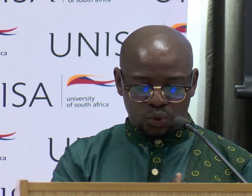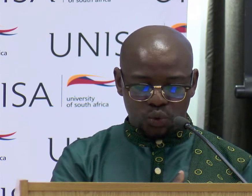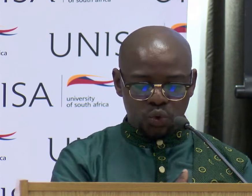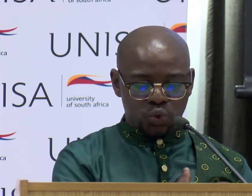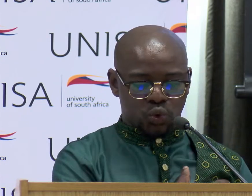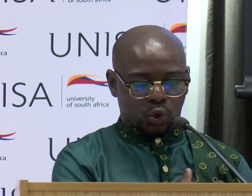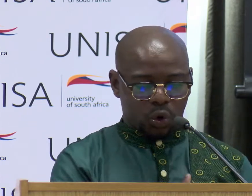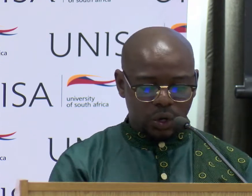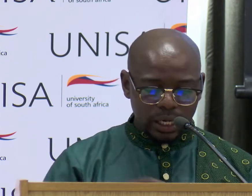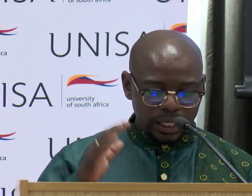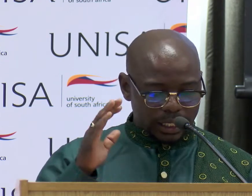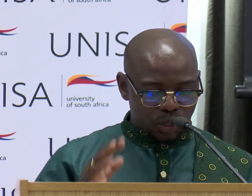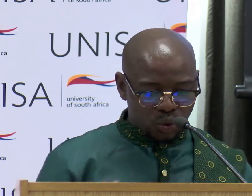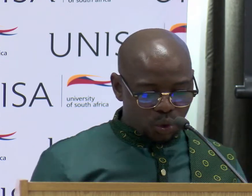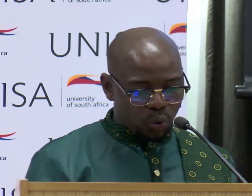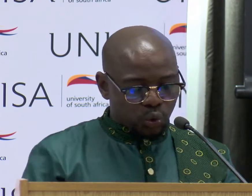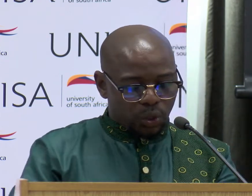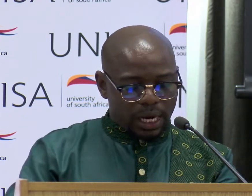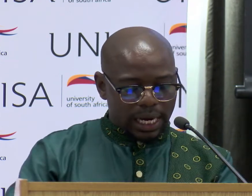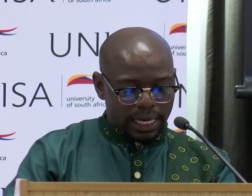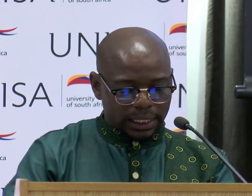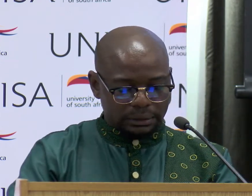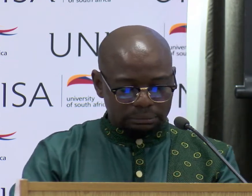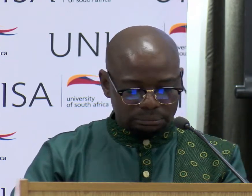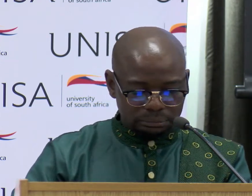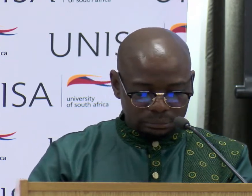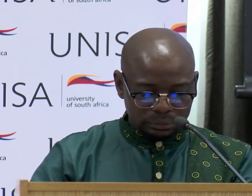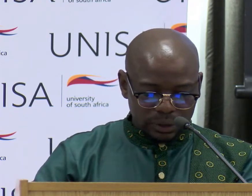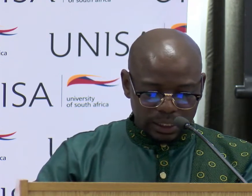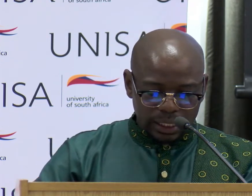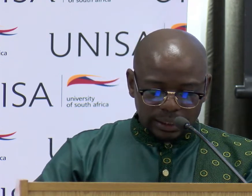hapeile maikutlo lerato o jwang